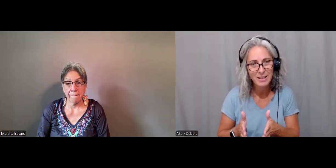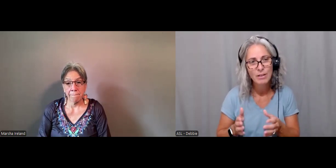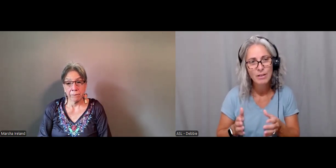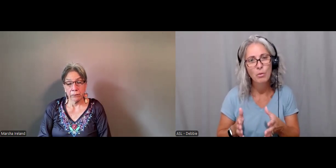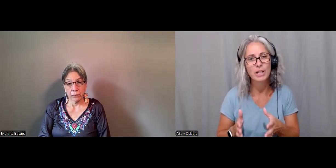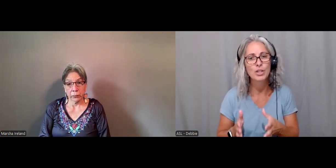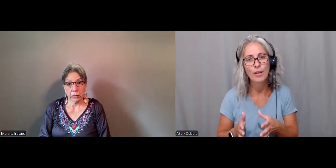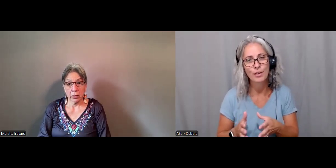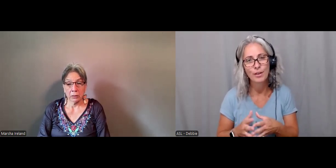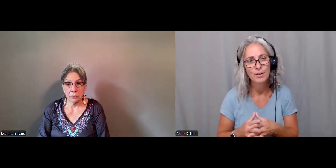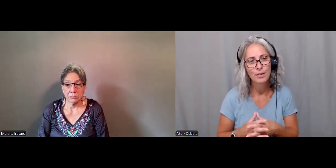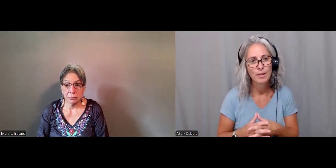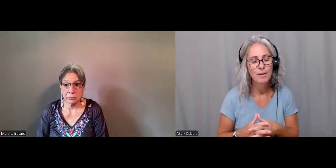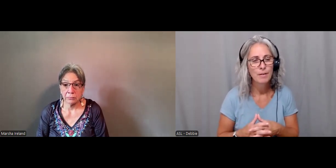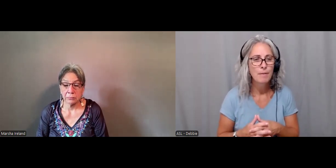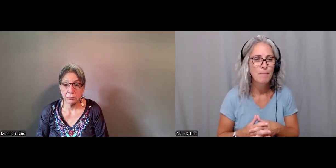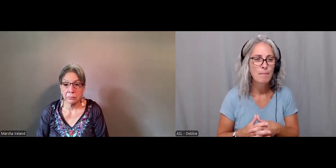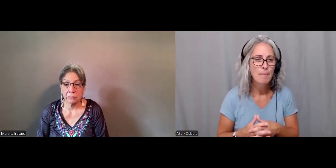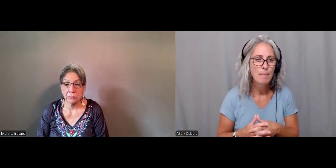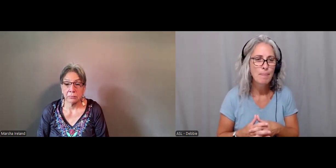respect for each other.